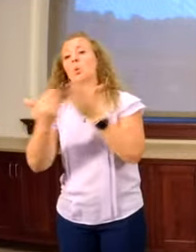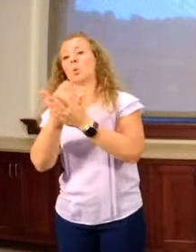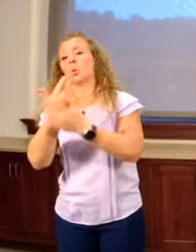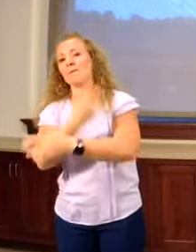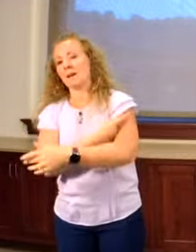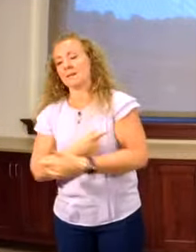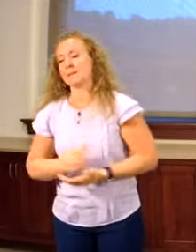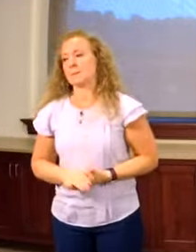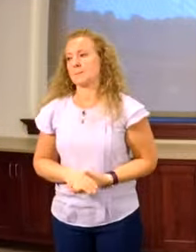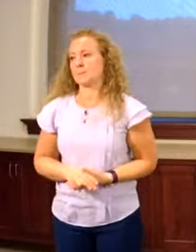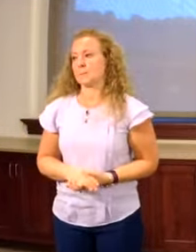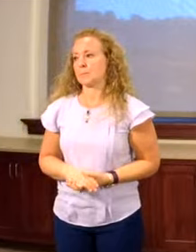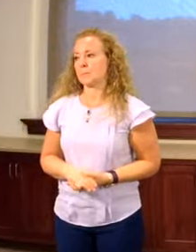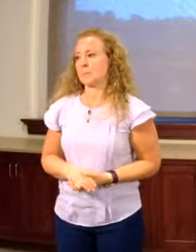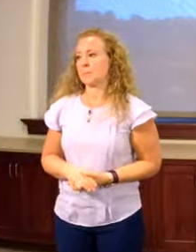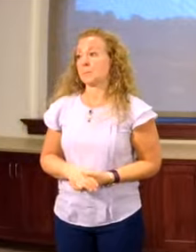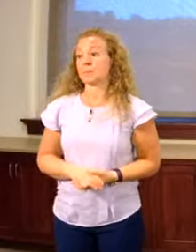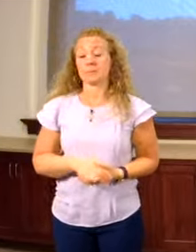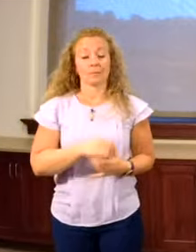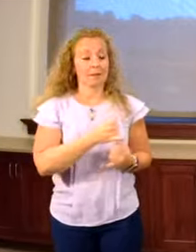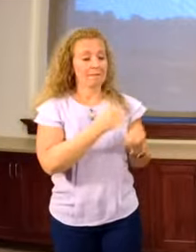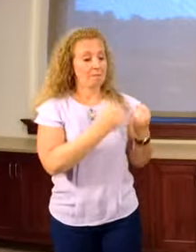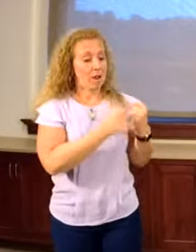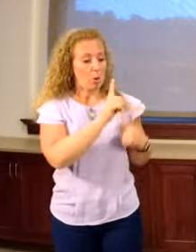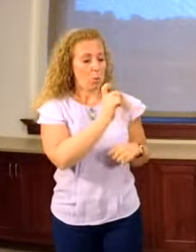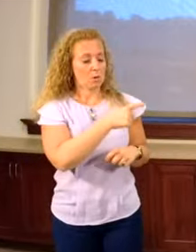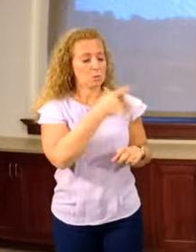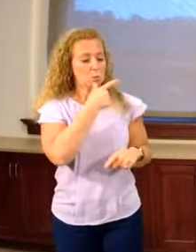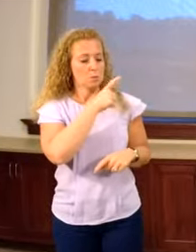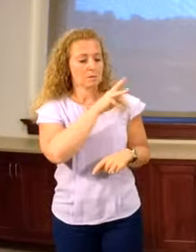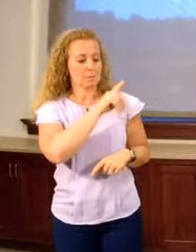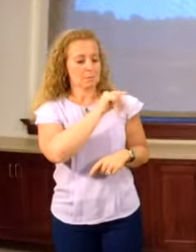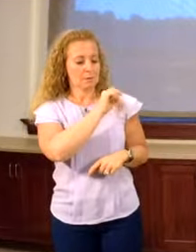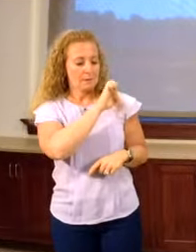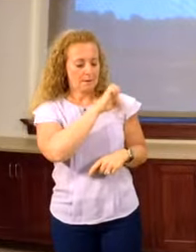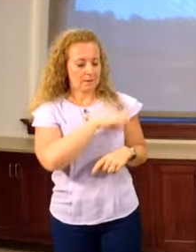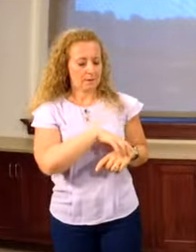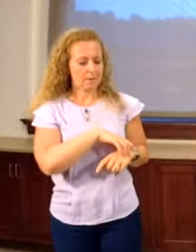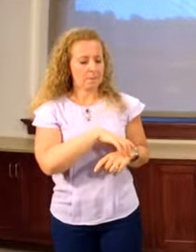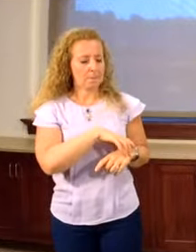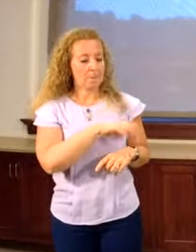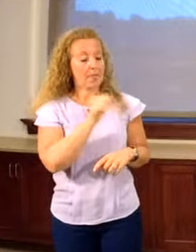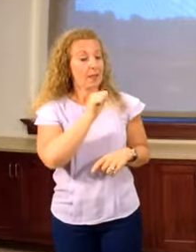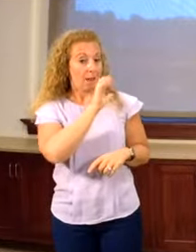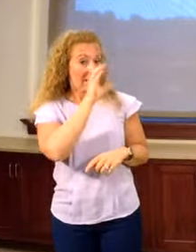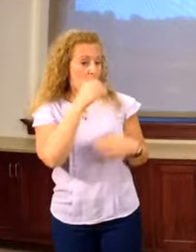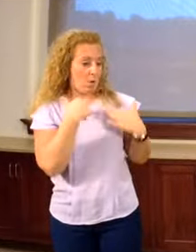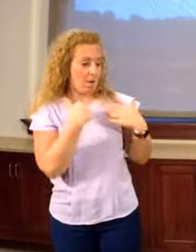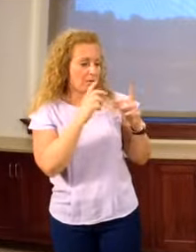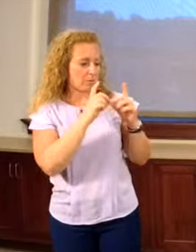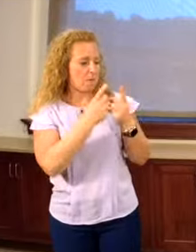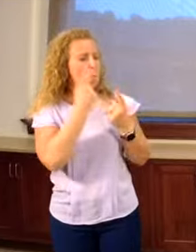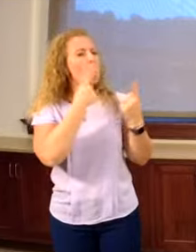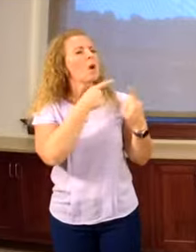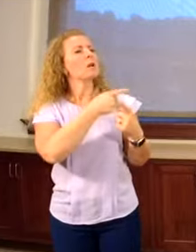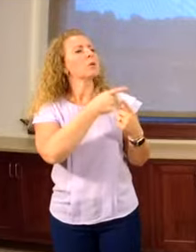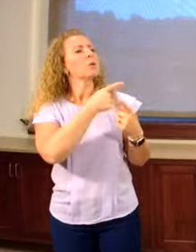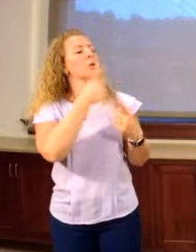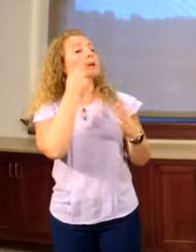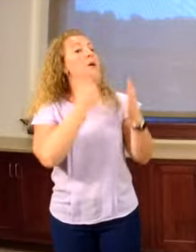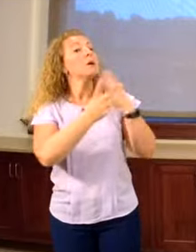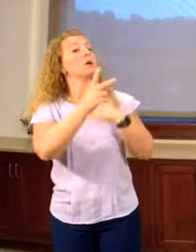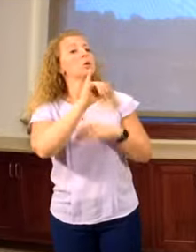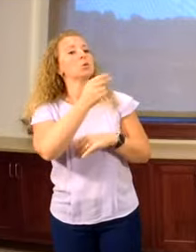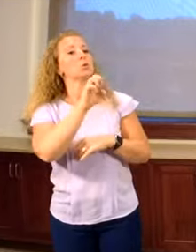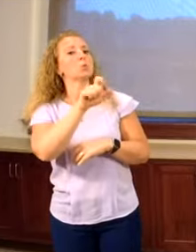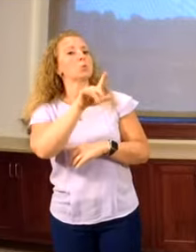well. And this final question is from WTAE. How's the county health department looking ahead to June 28th,